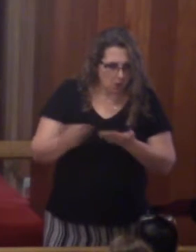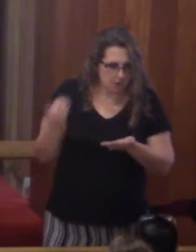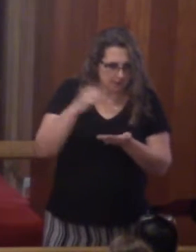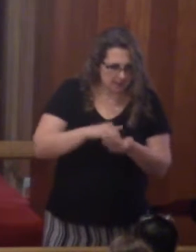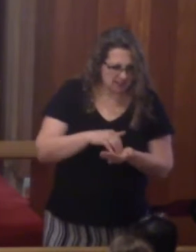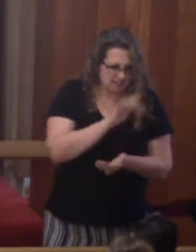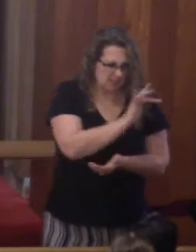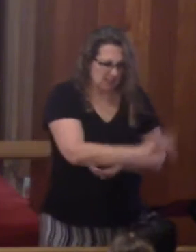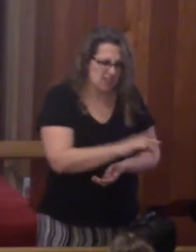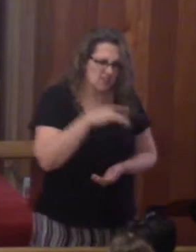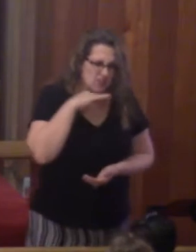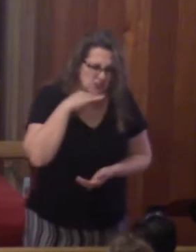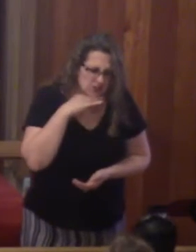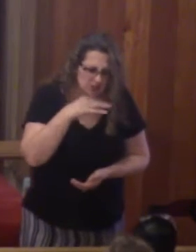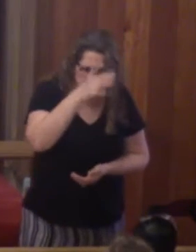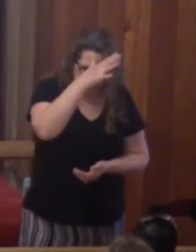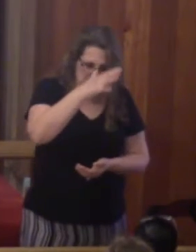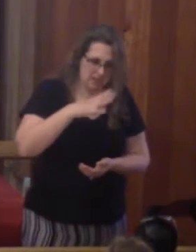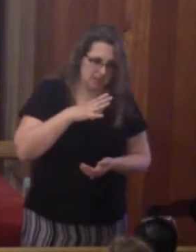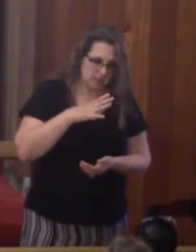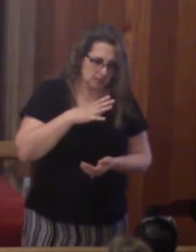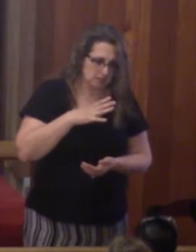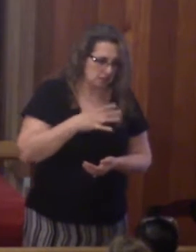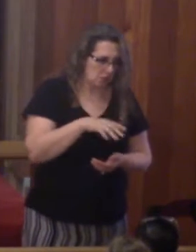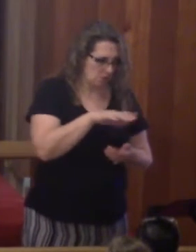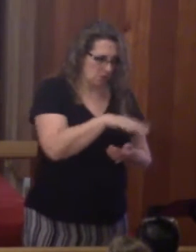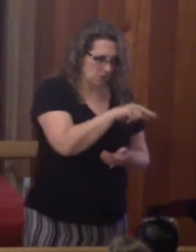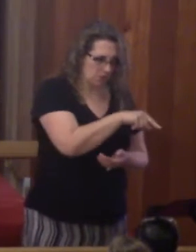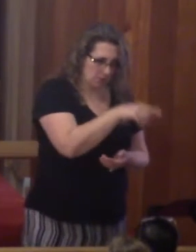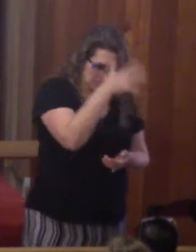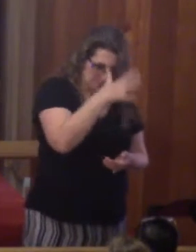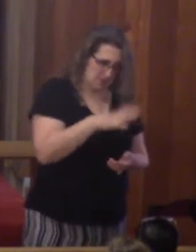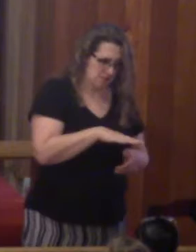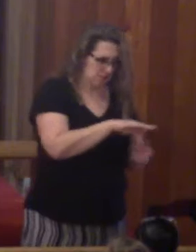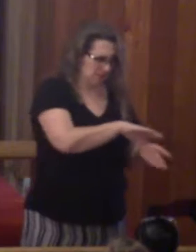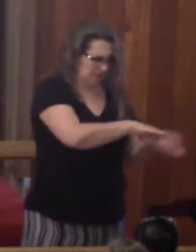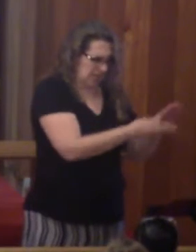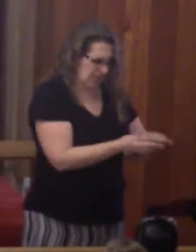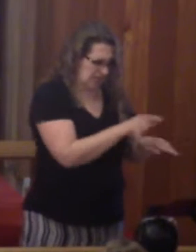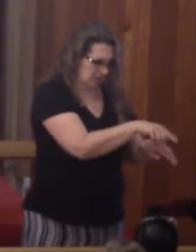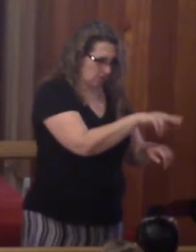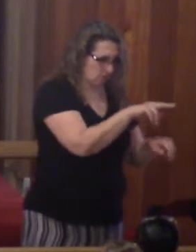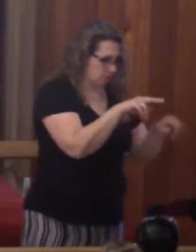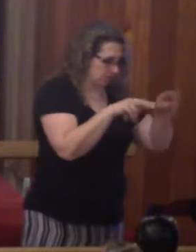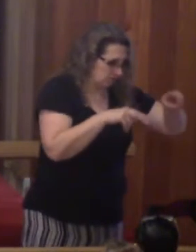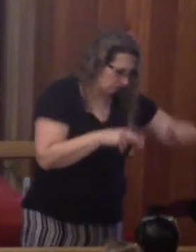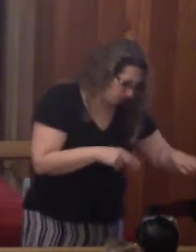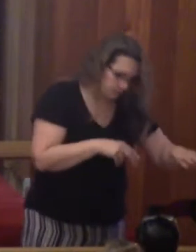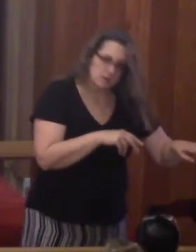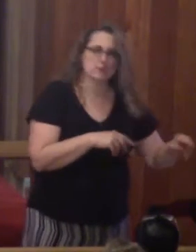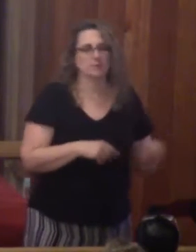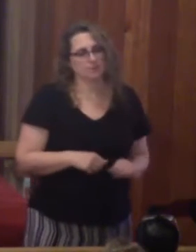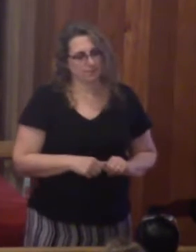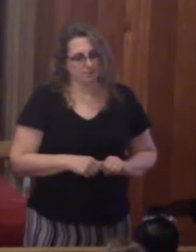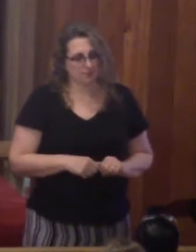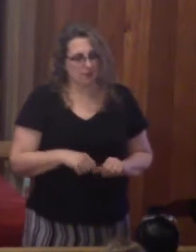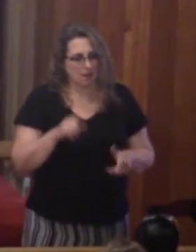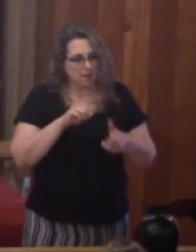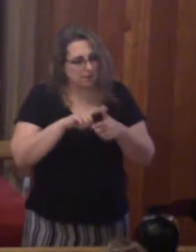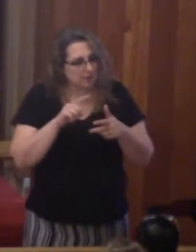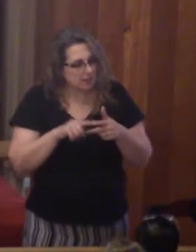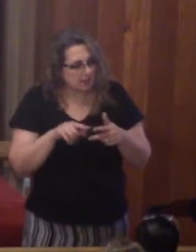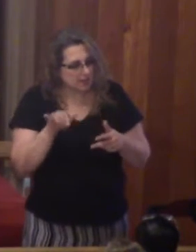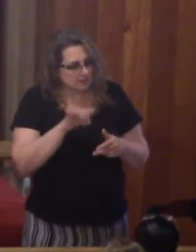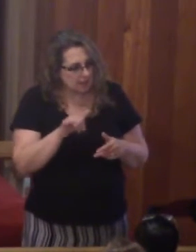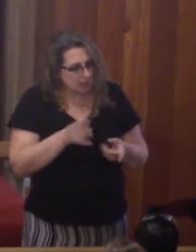just touched a half-dead body or a body they thought was dead. But then, by